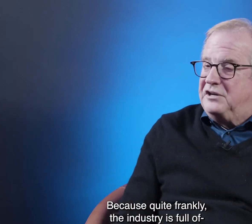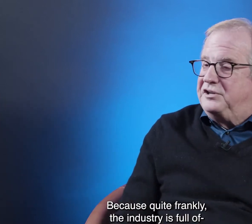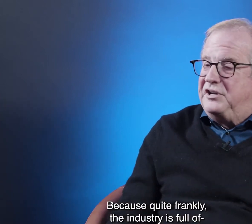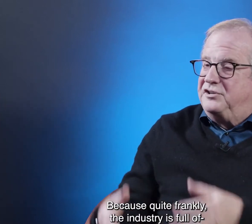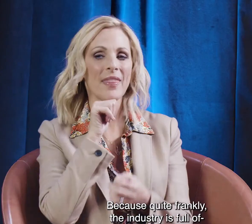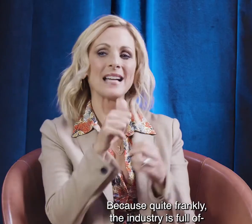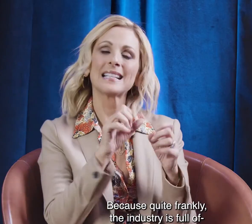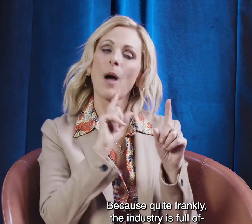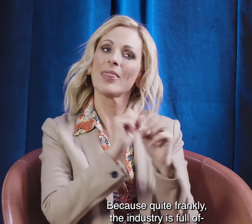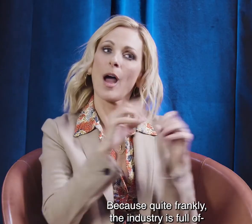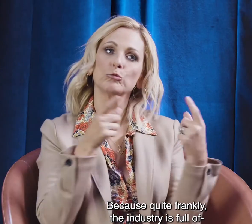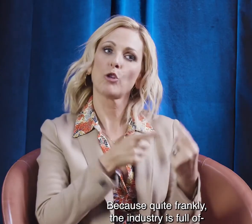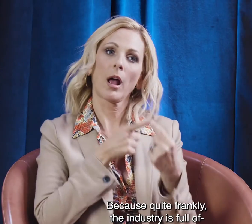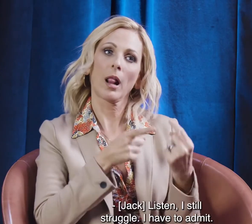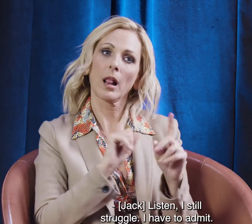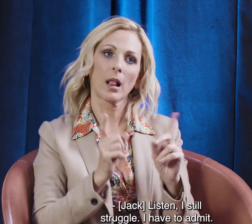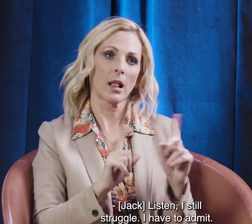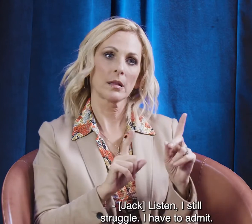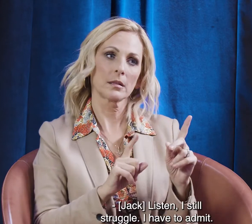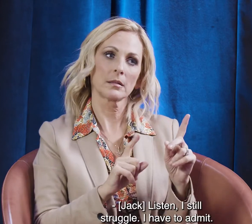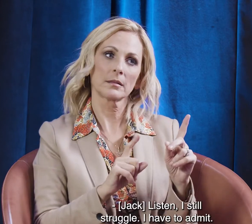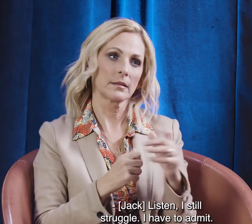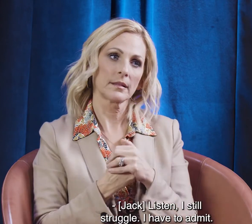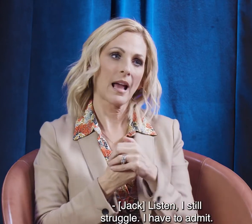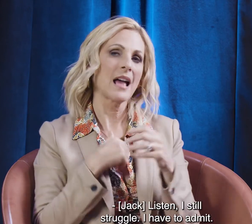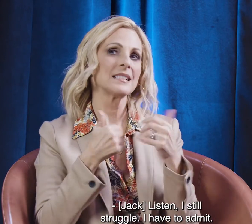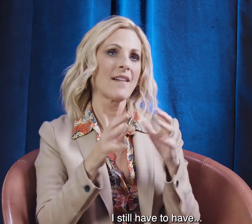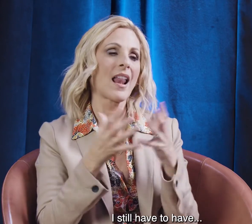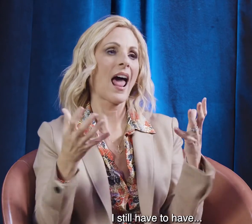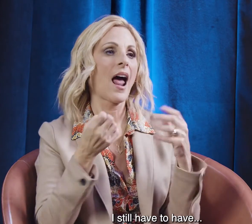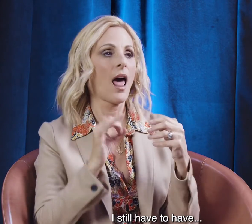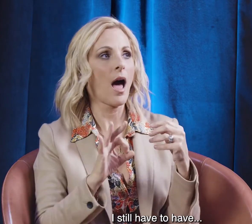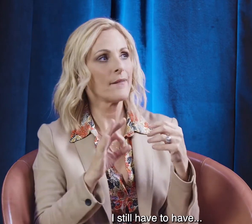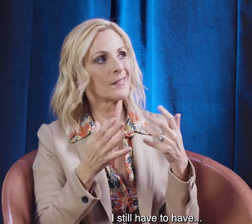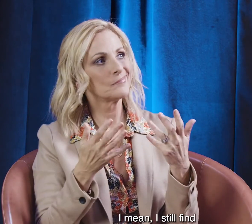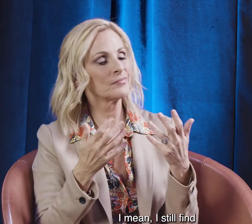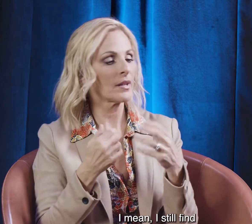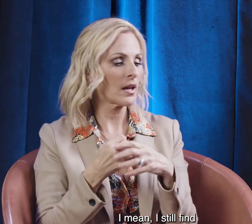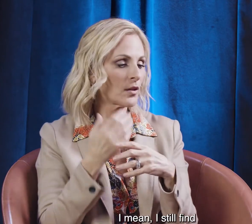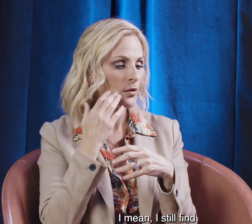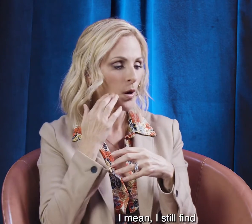frankly, the industry is full of I still struggle, I have to admit. I still find